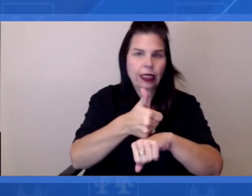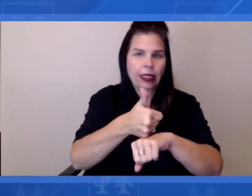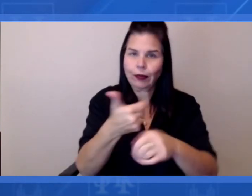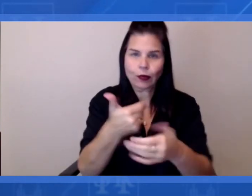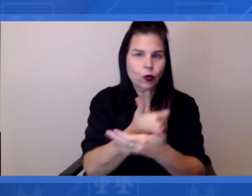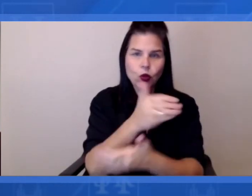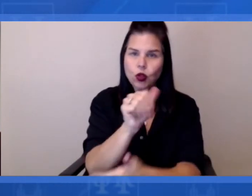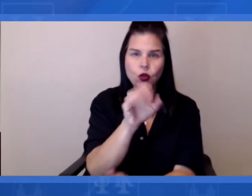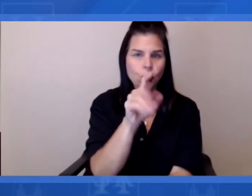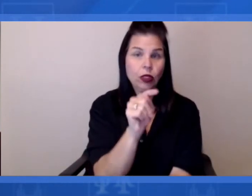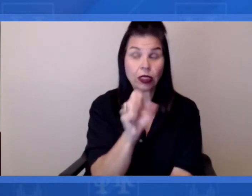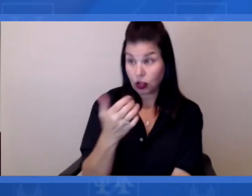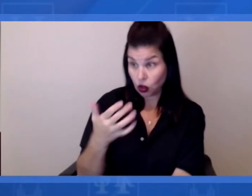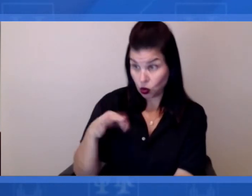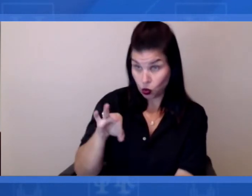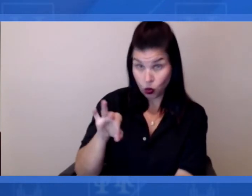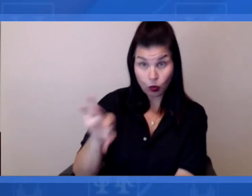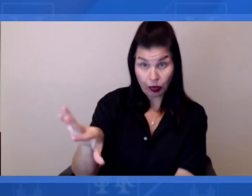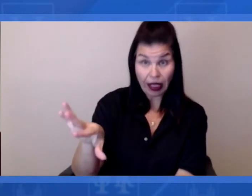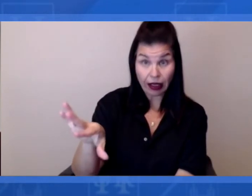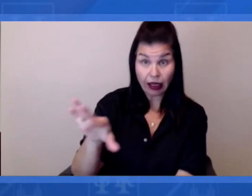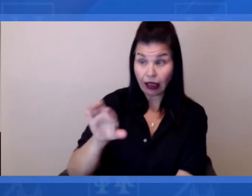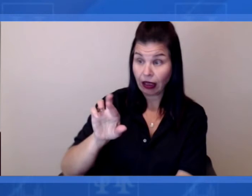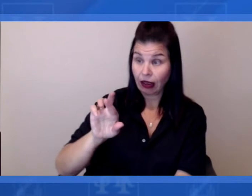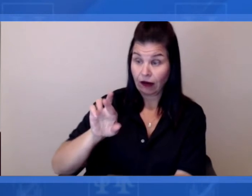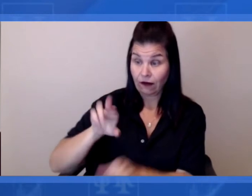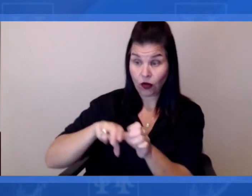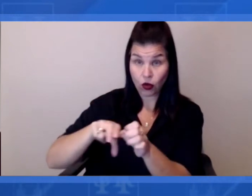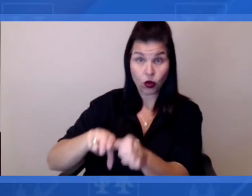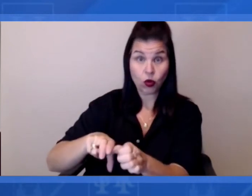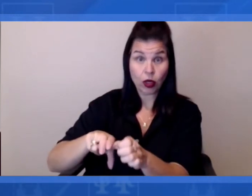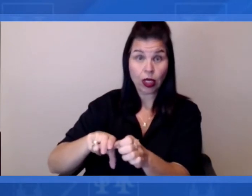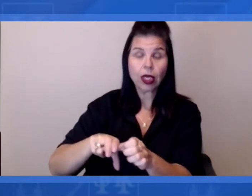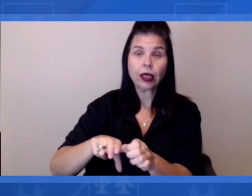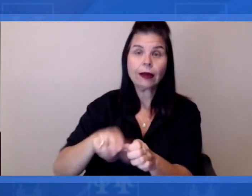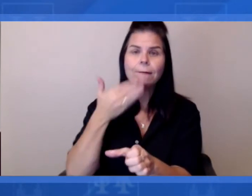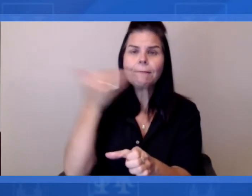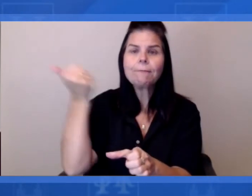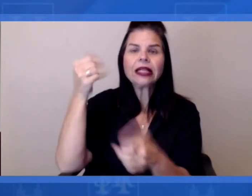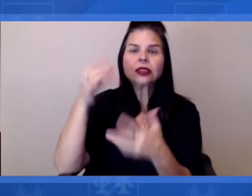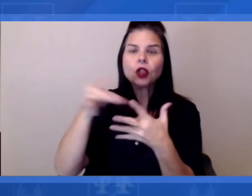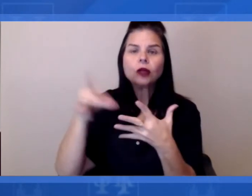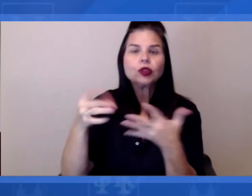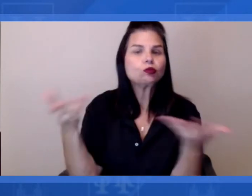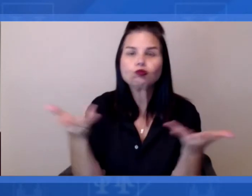To pay for your ride, getting a Presto card is the best option.